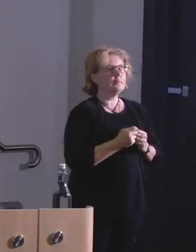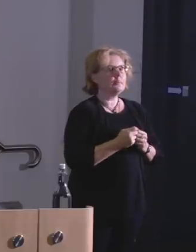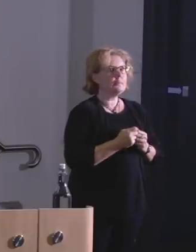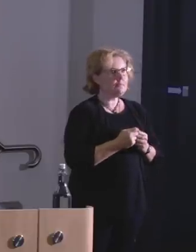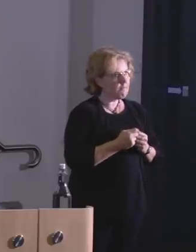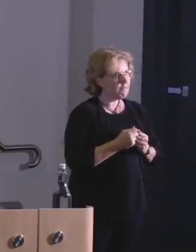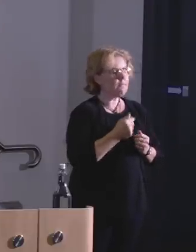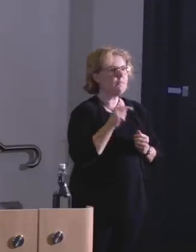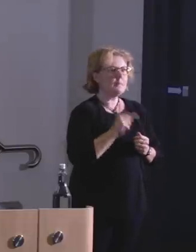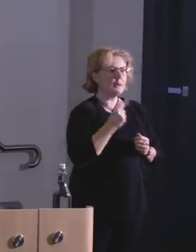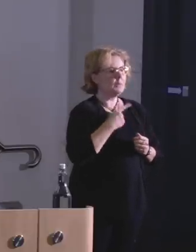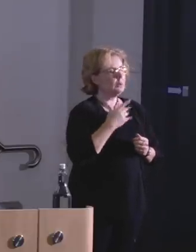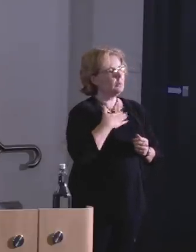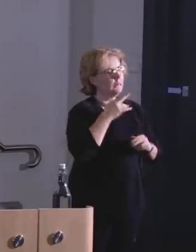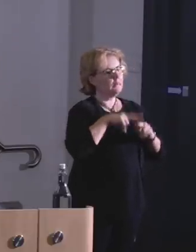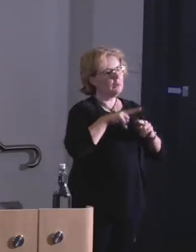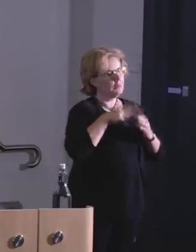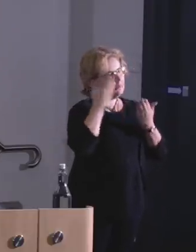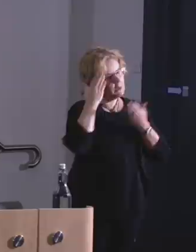And this was because my father died